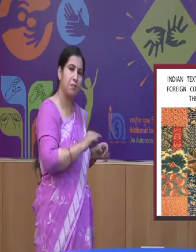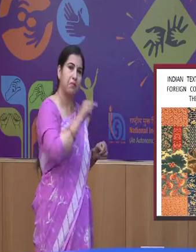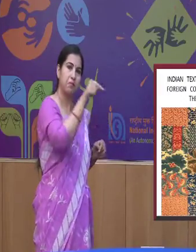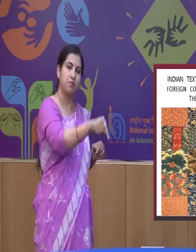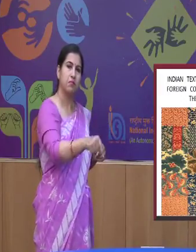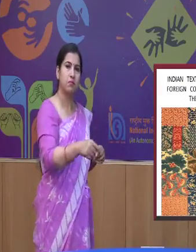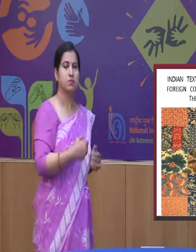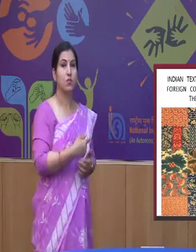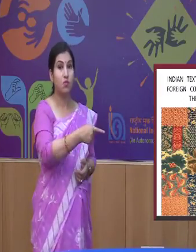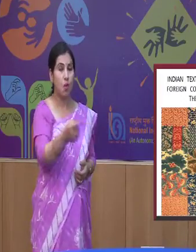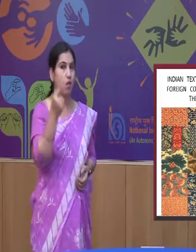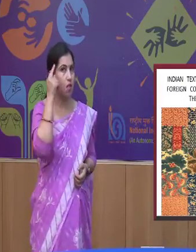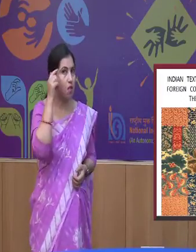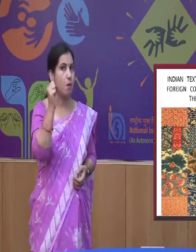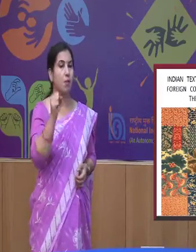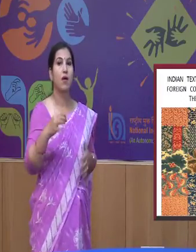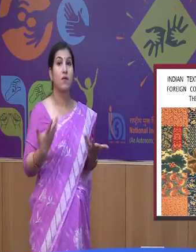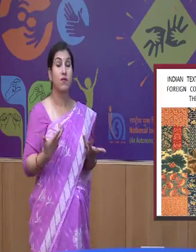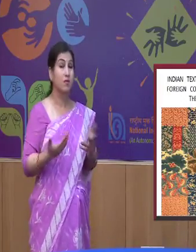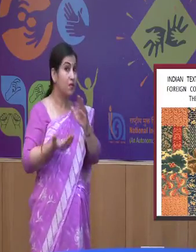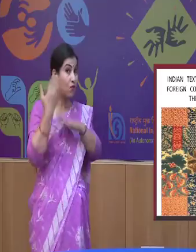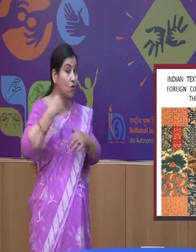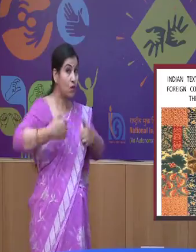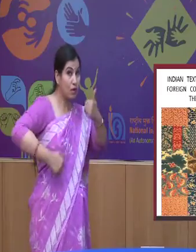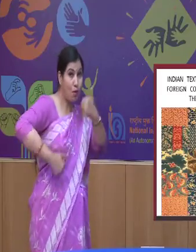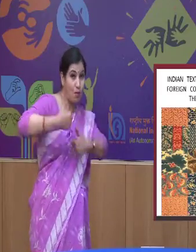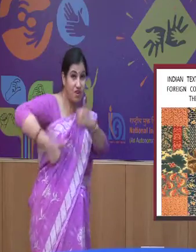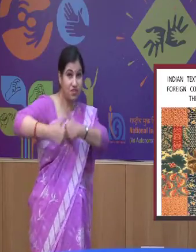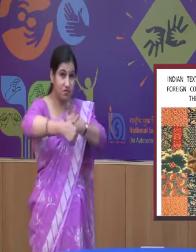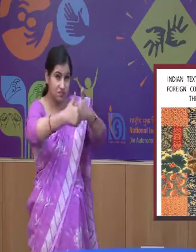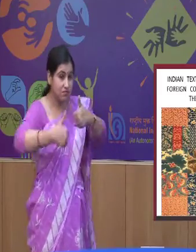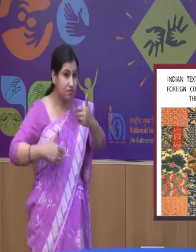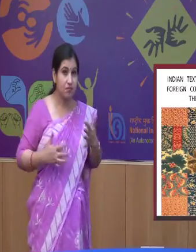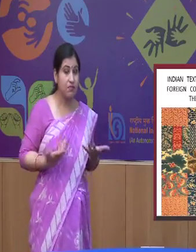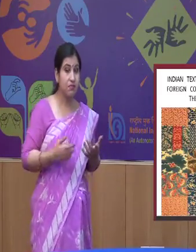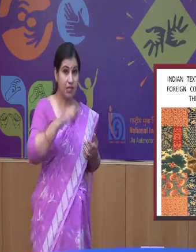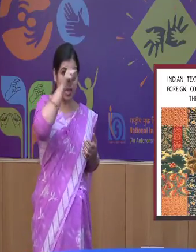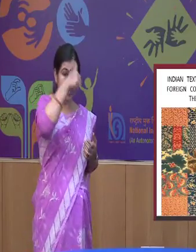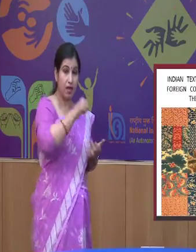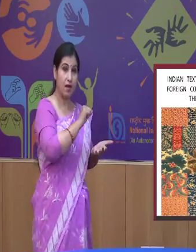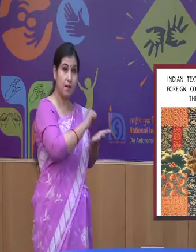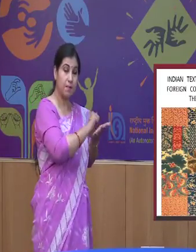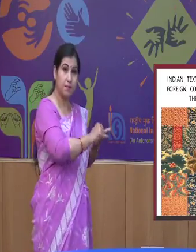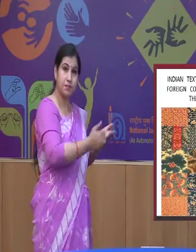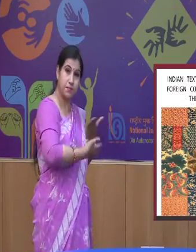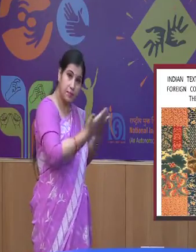We must note that the uneven competition that the Indian textile industry